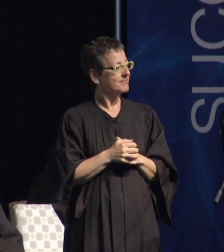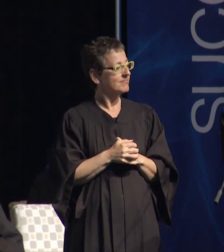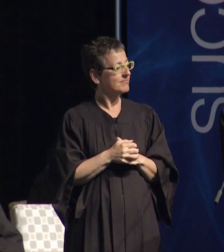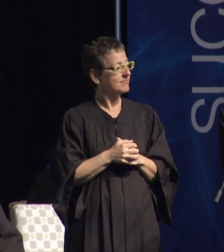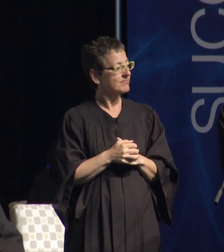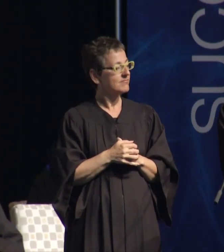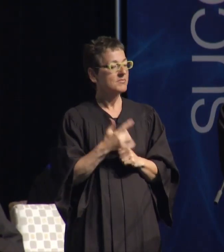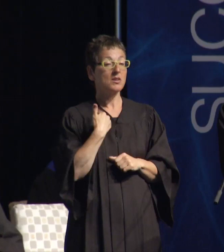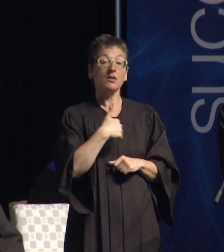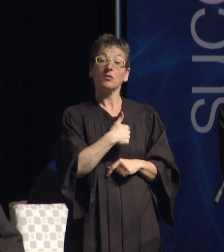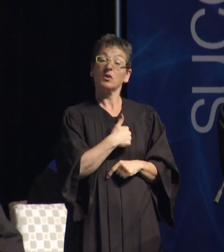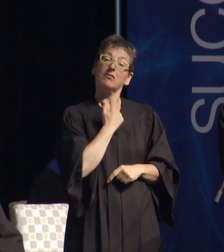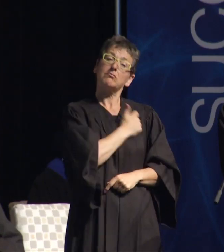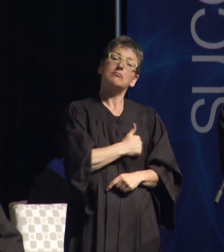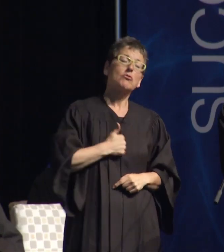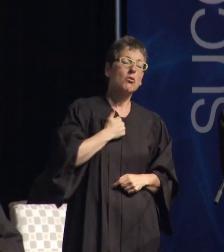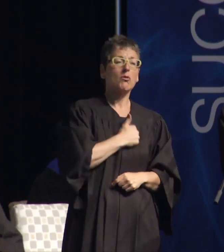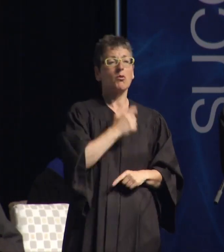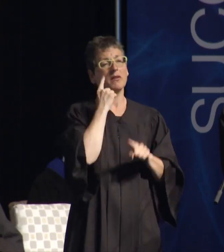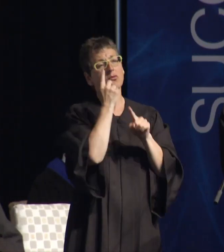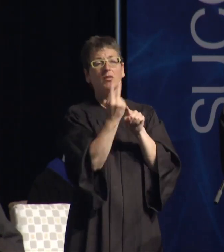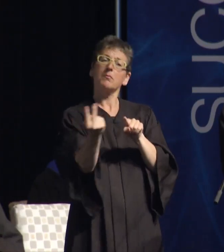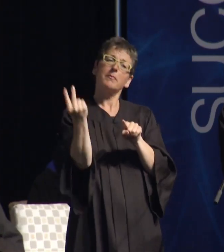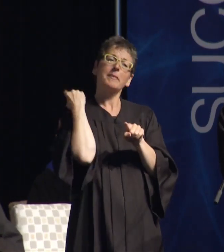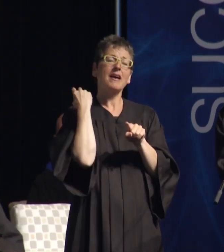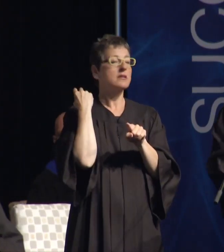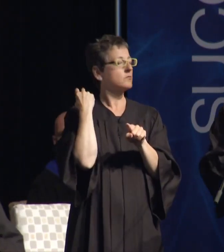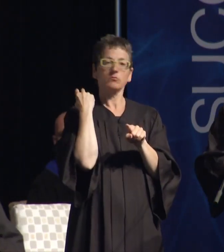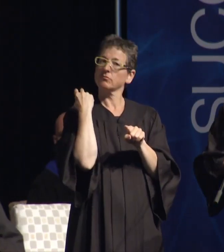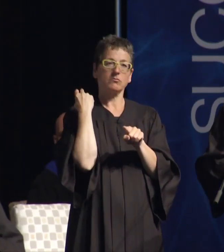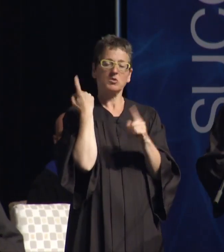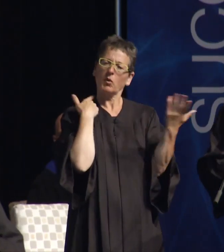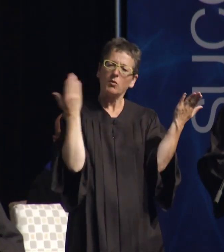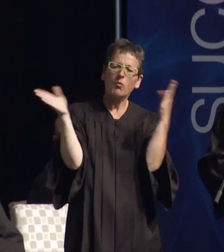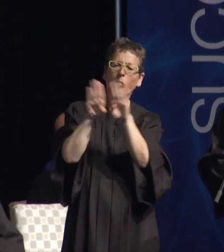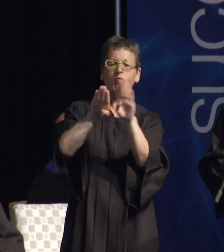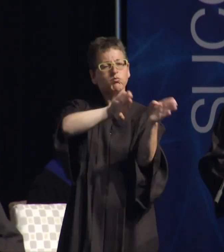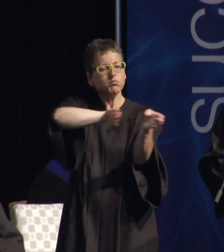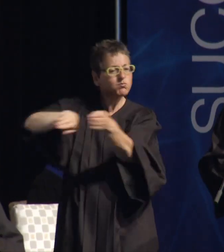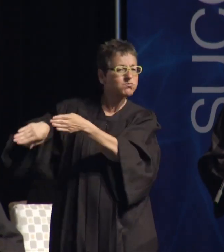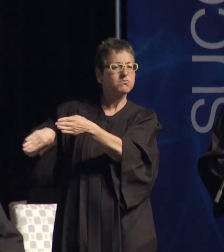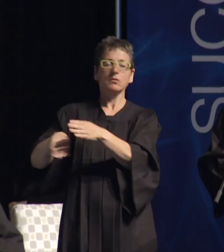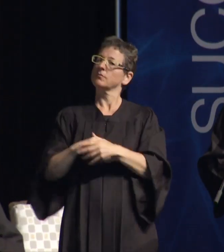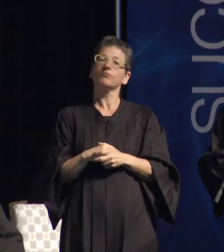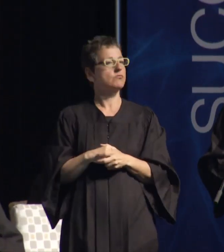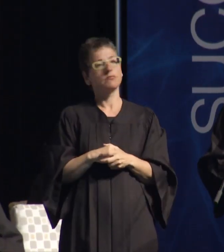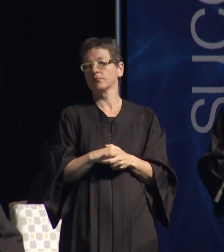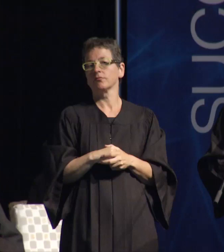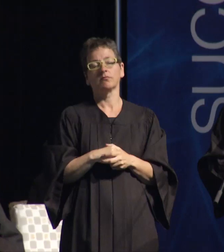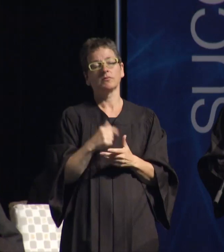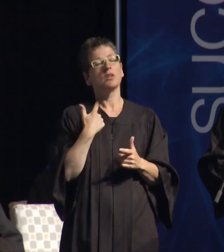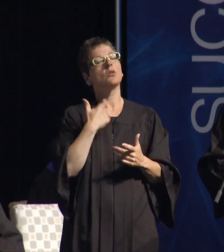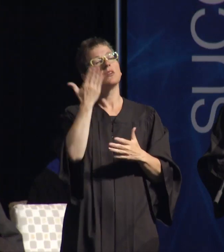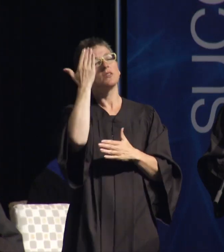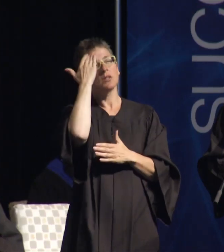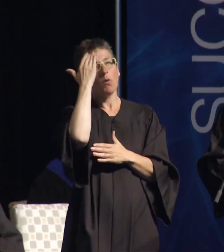We will not regret the past, nor wish to shut the door on it. We will comprehend the word serenity, and we will know